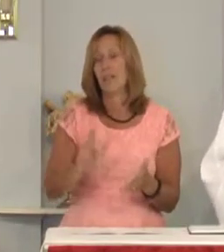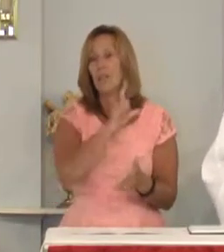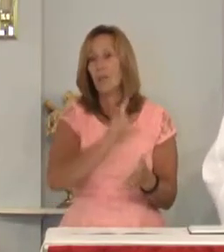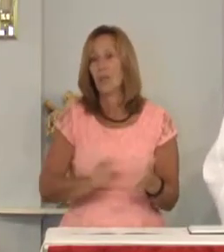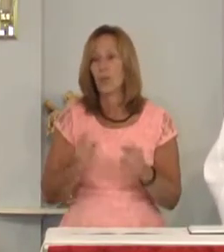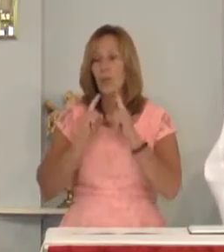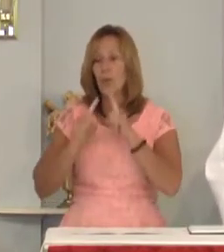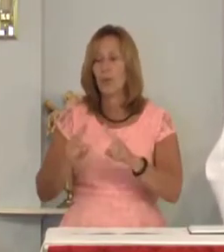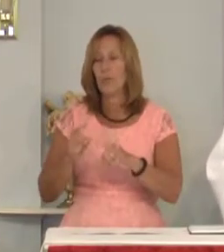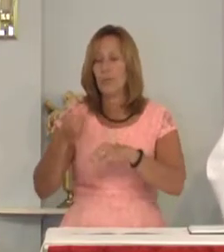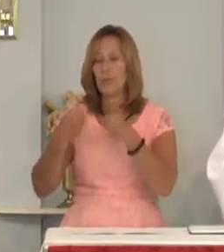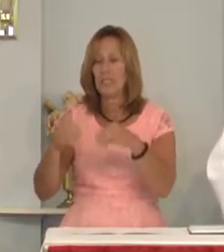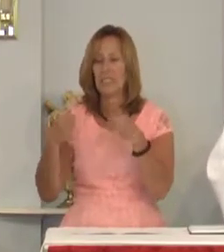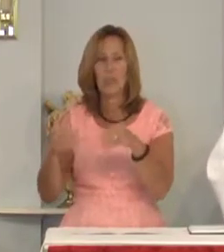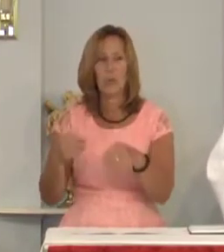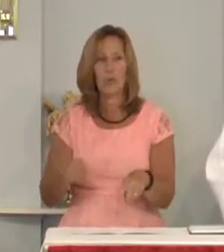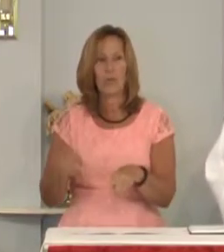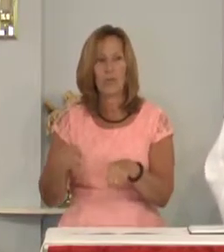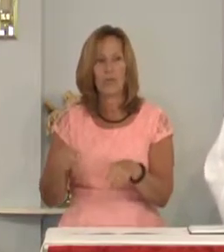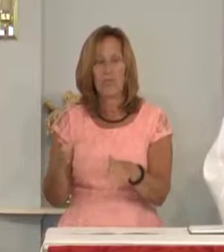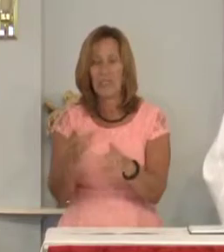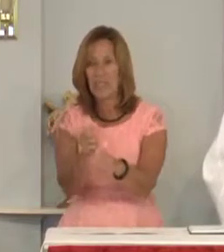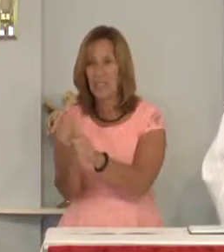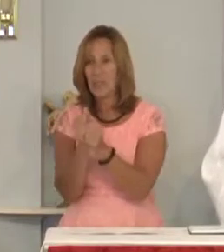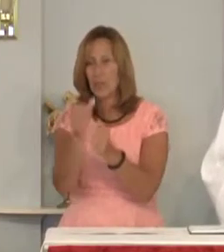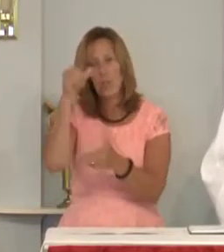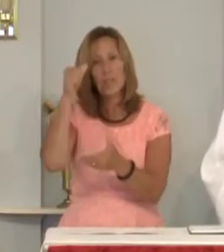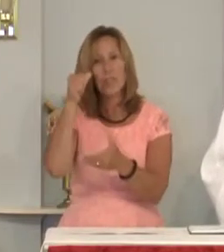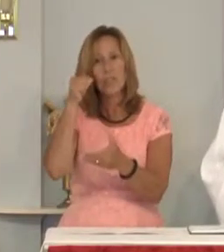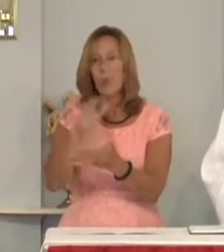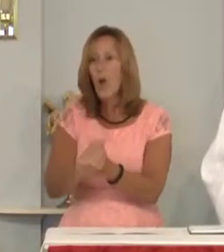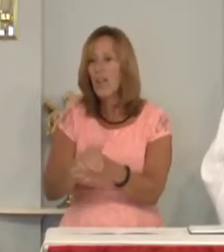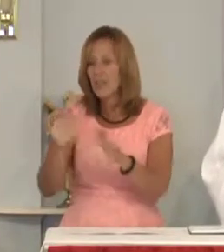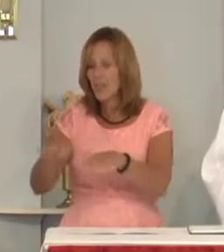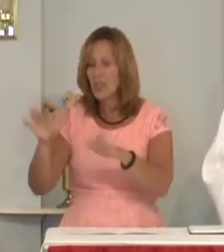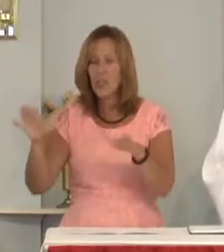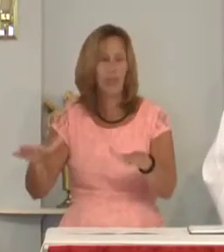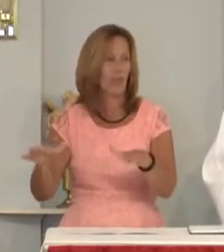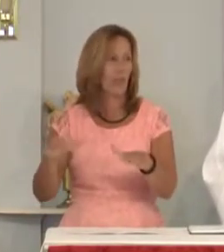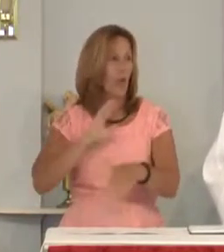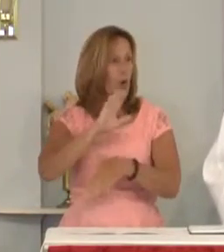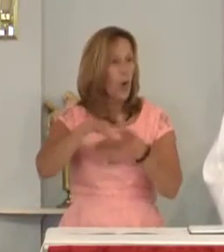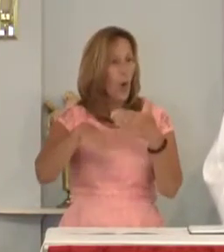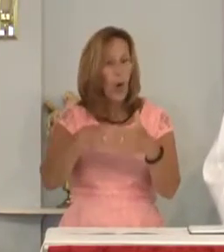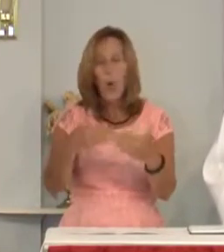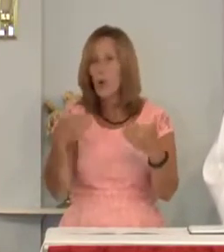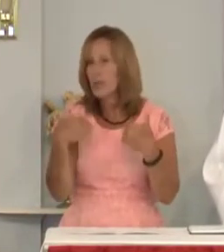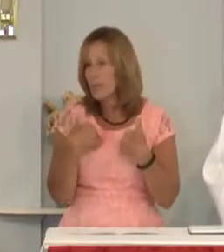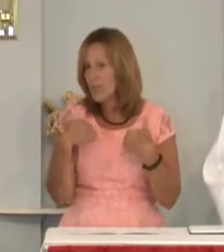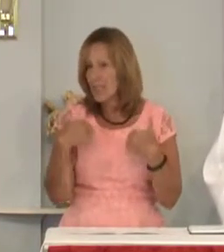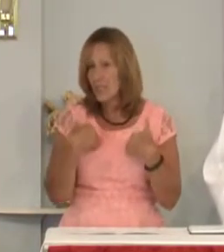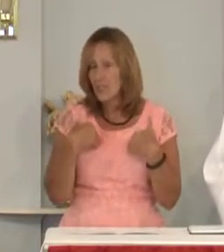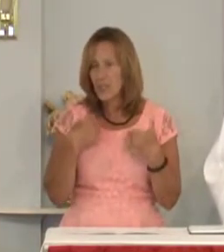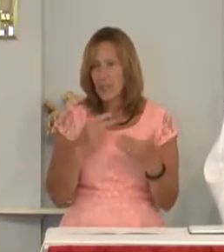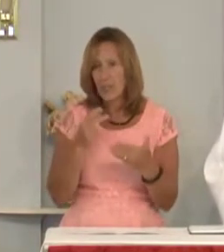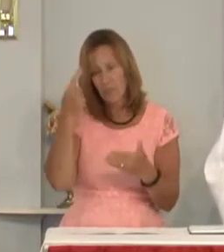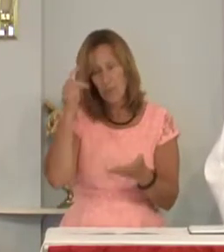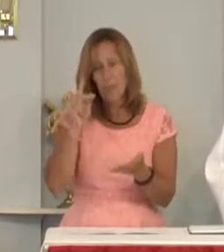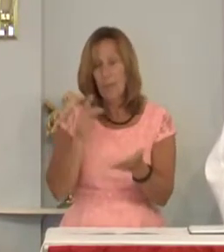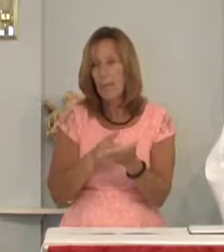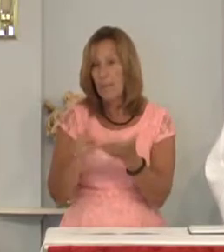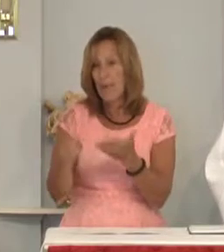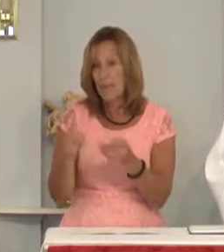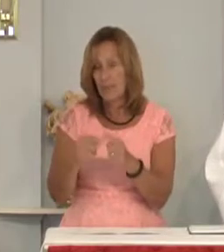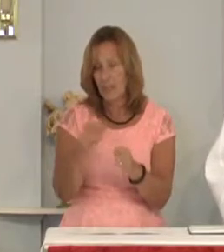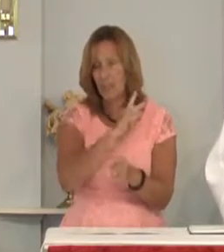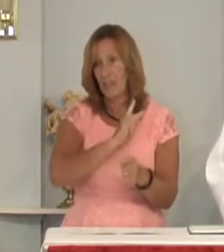ordered him to be sold, together with his wife and children, and all his possessions and payment be made.